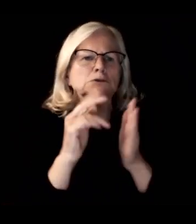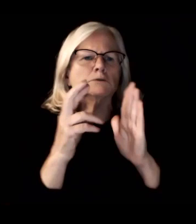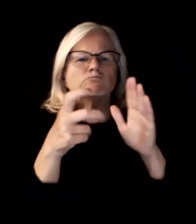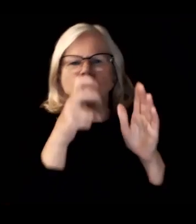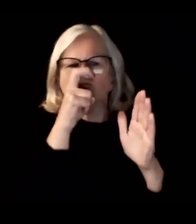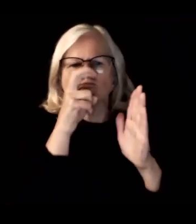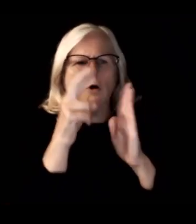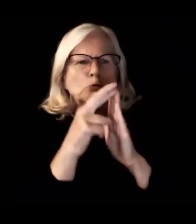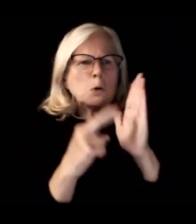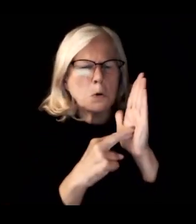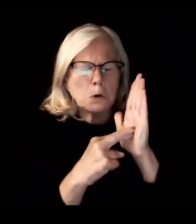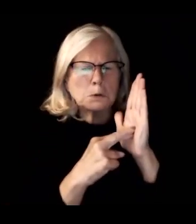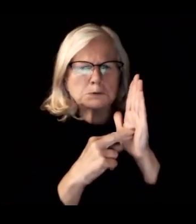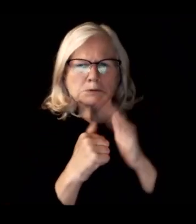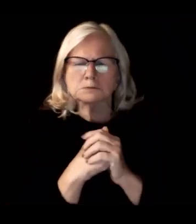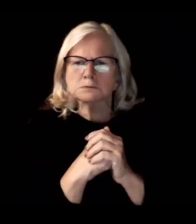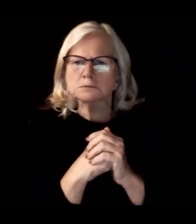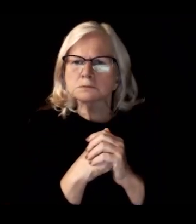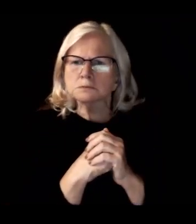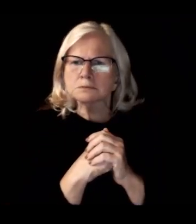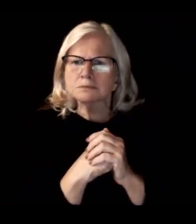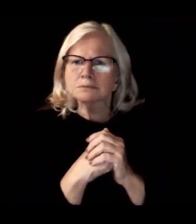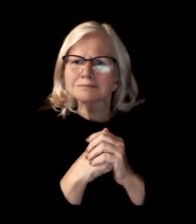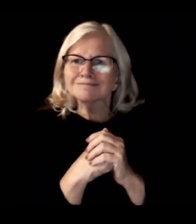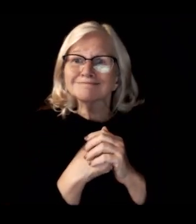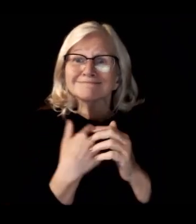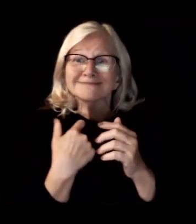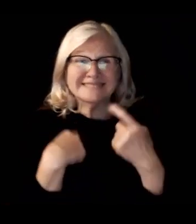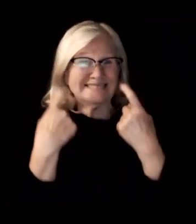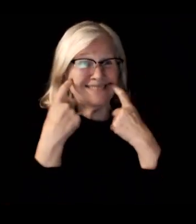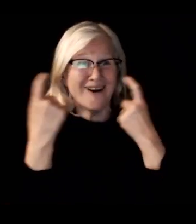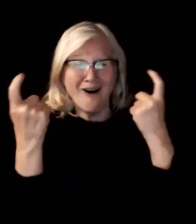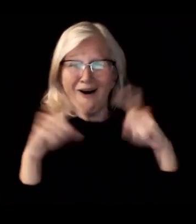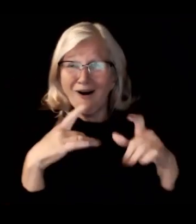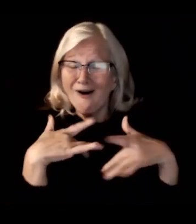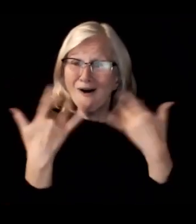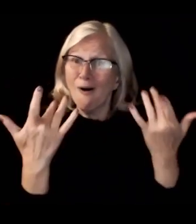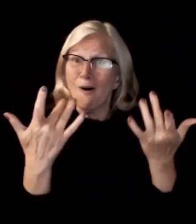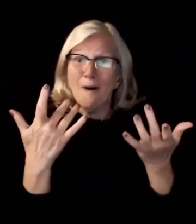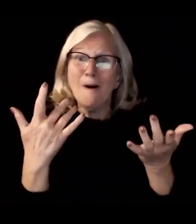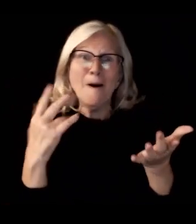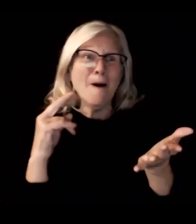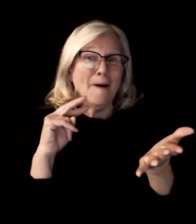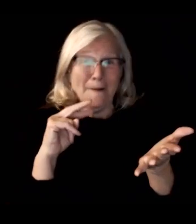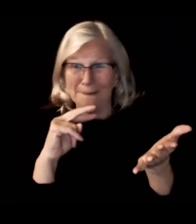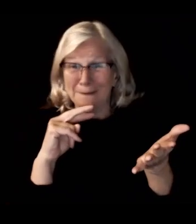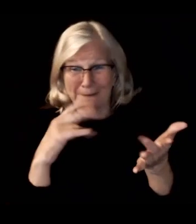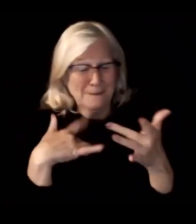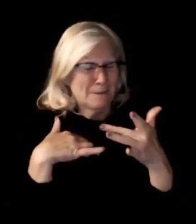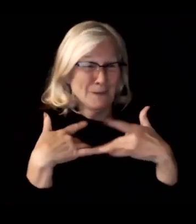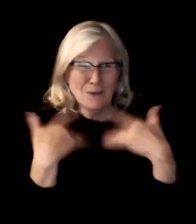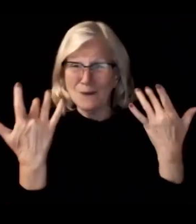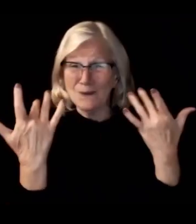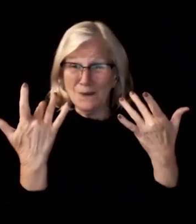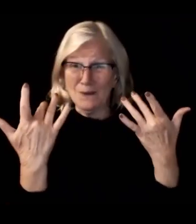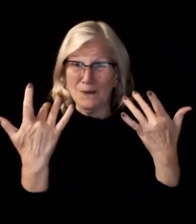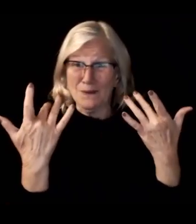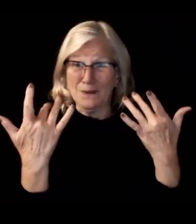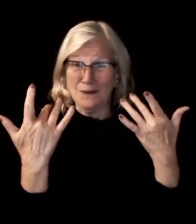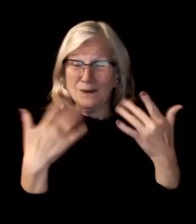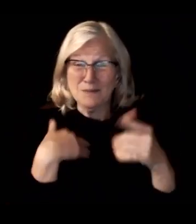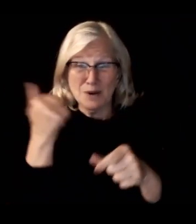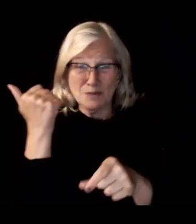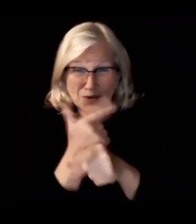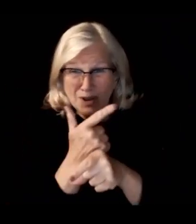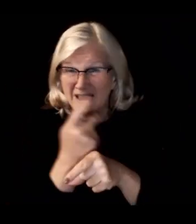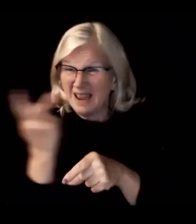This time, tears of joy and gratitude. My brother and I had an active presence and played a critical role in our